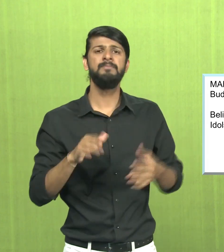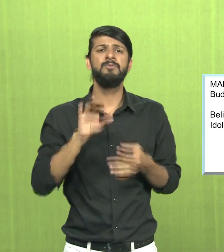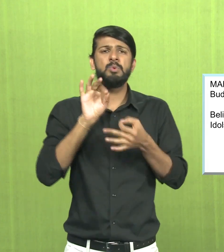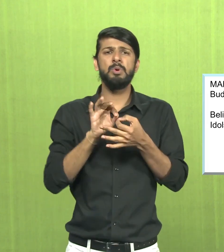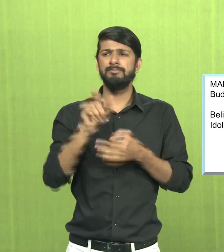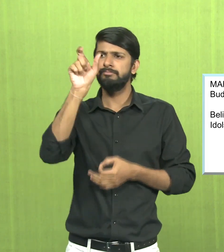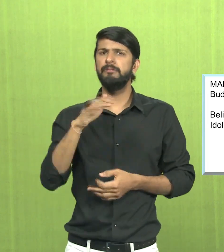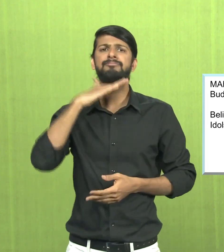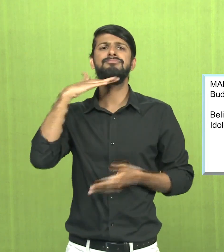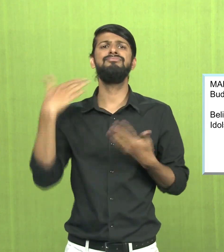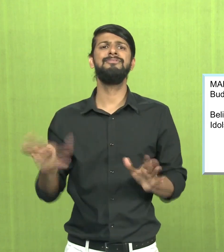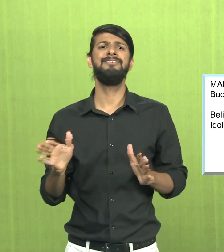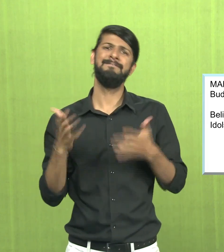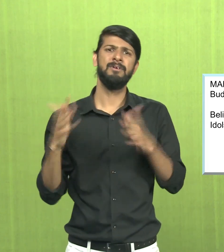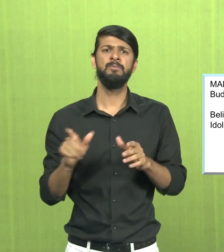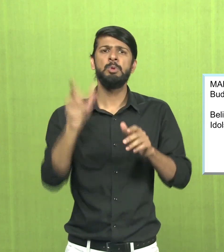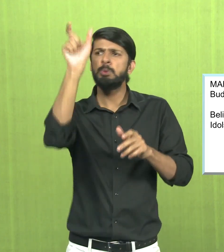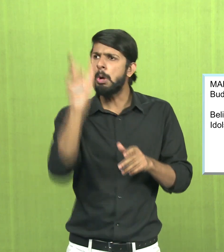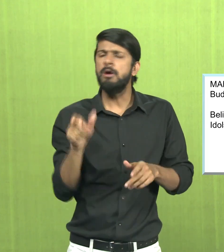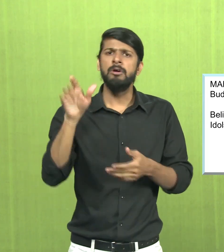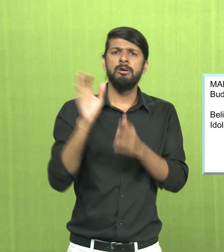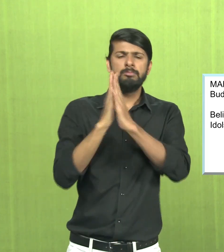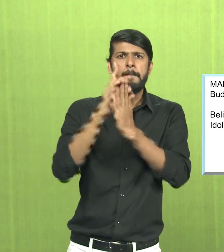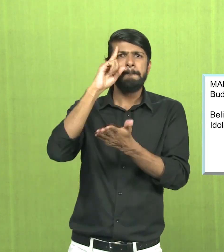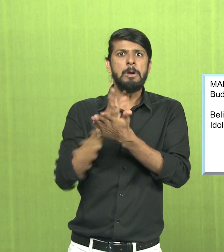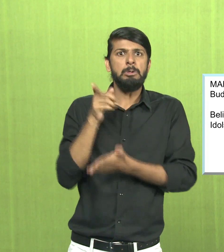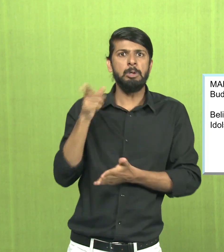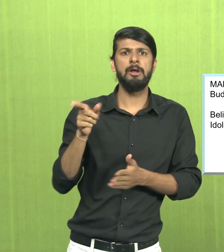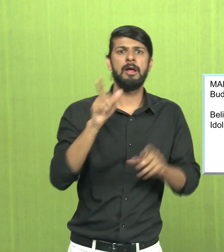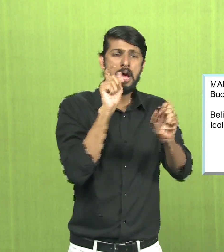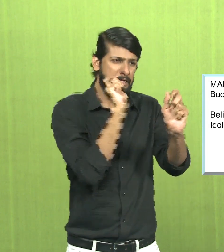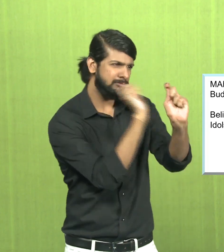Also, after Buddha's death, there were idols made.